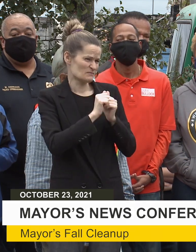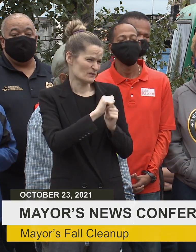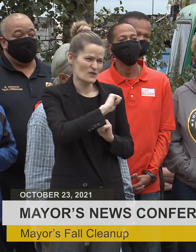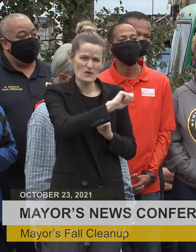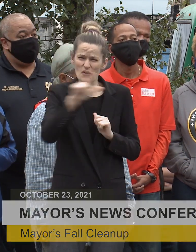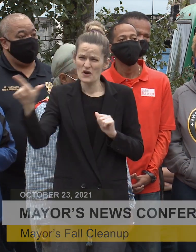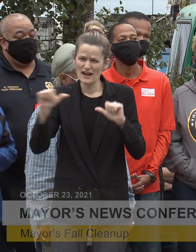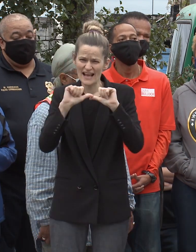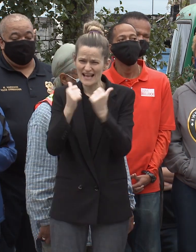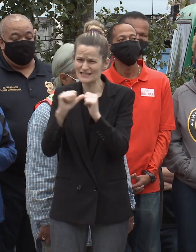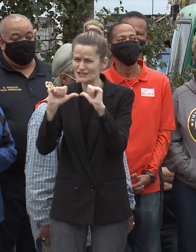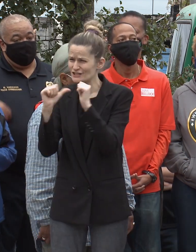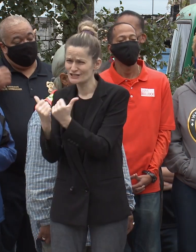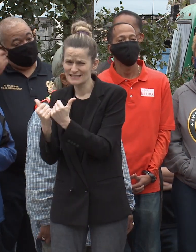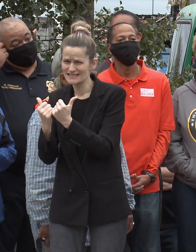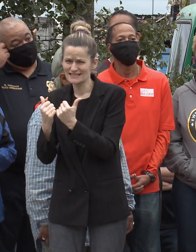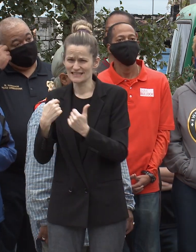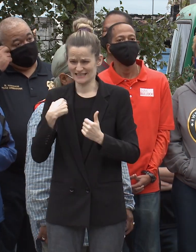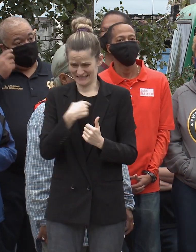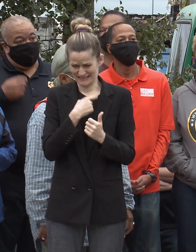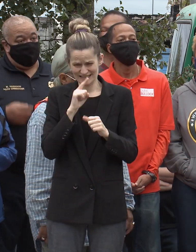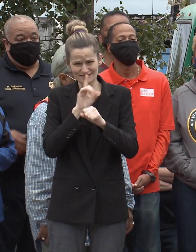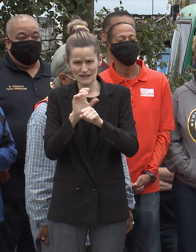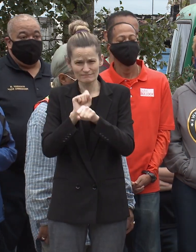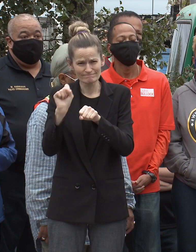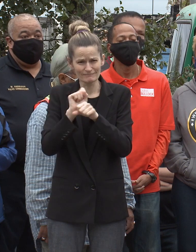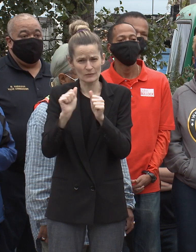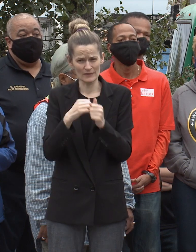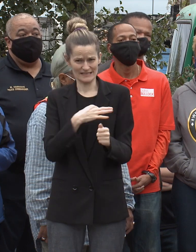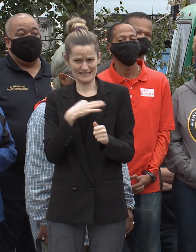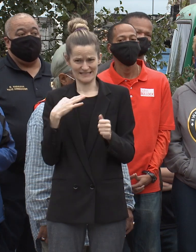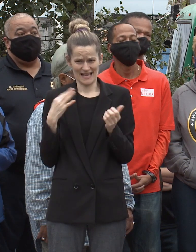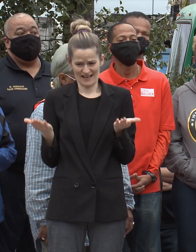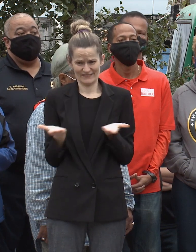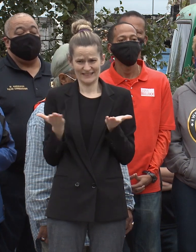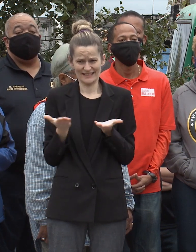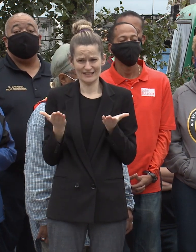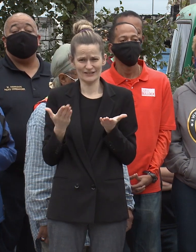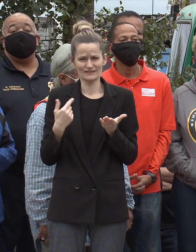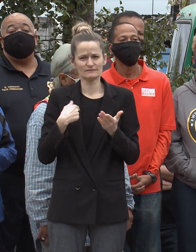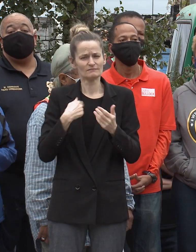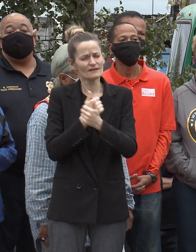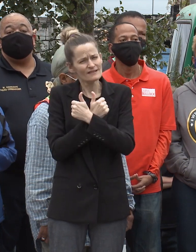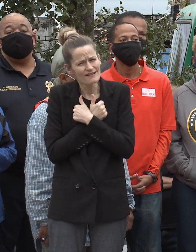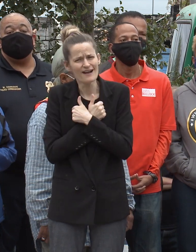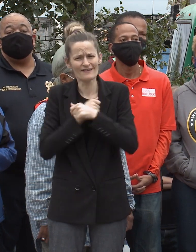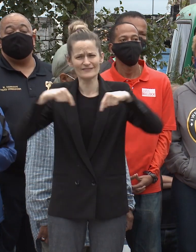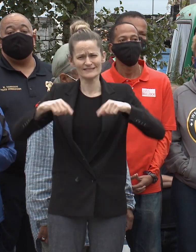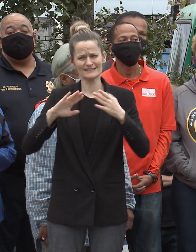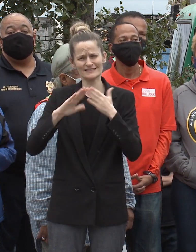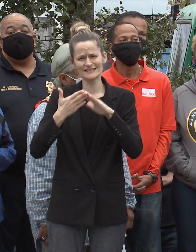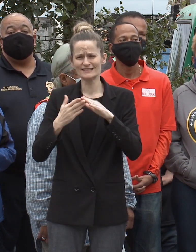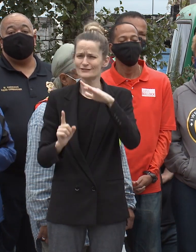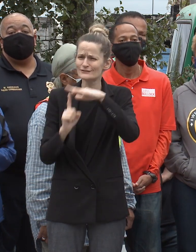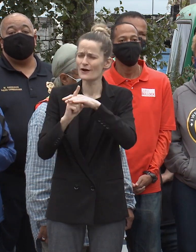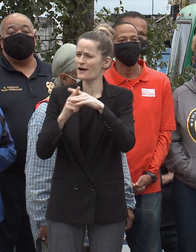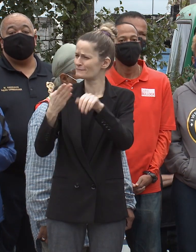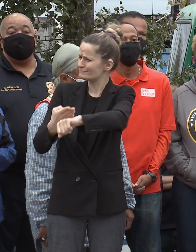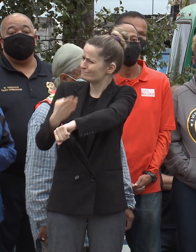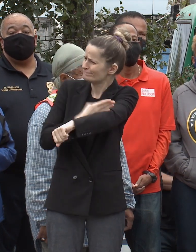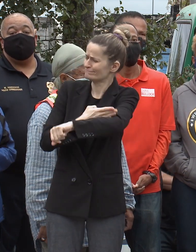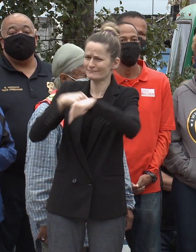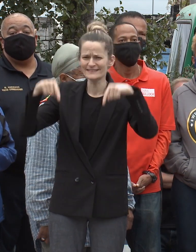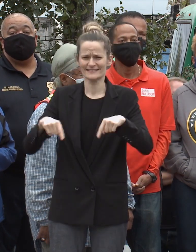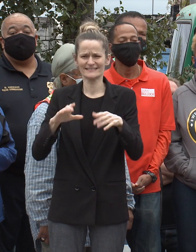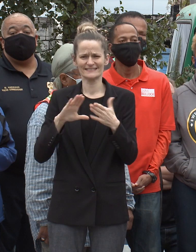dedicated workforce that are here today that loves this city and show up every day to make this city better. I want to thank